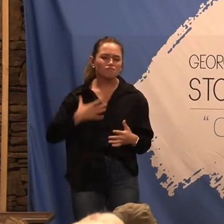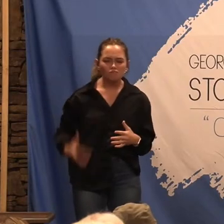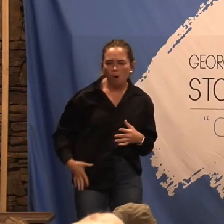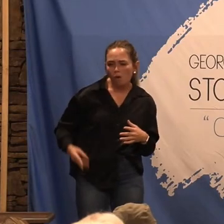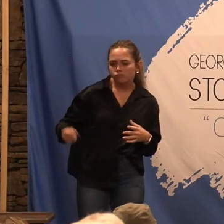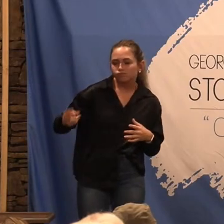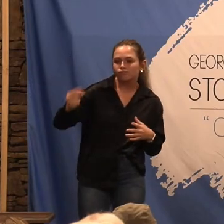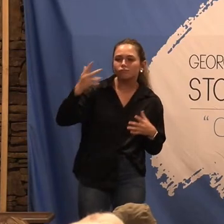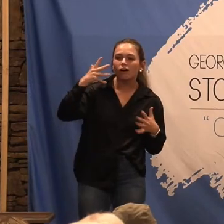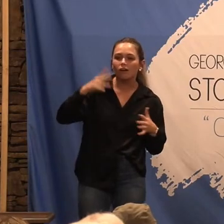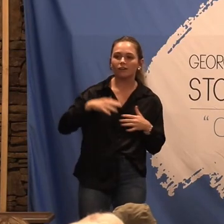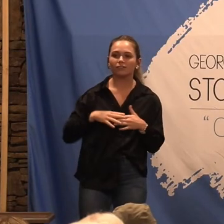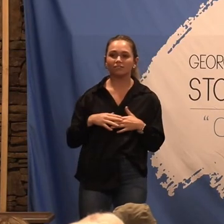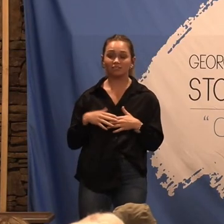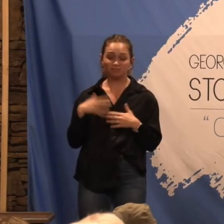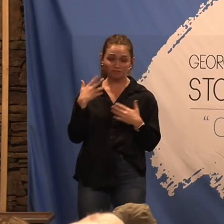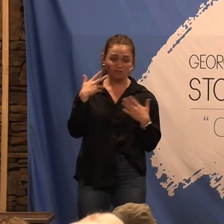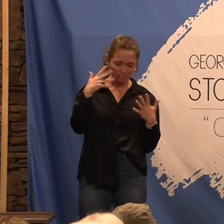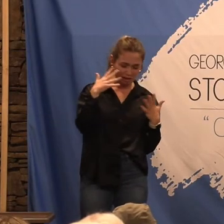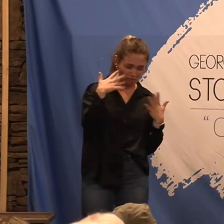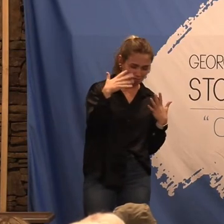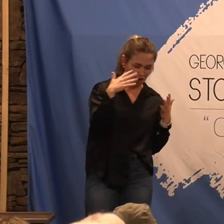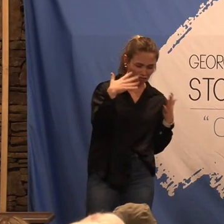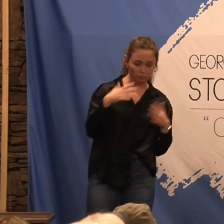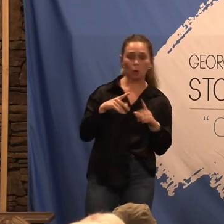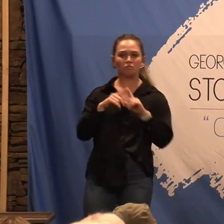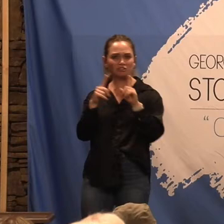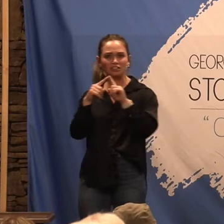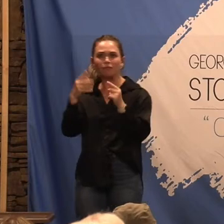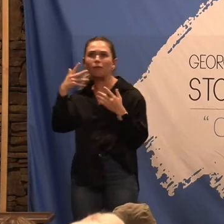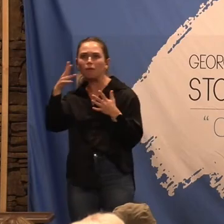oh, and here they went,